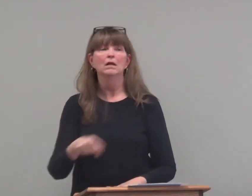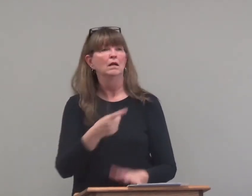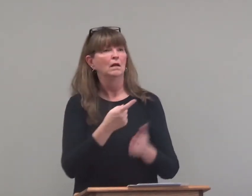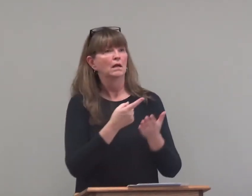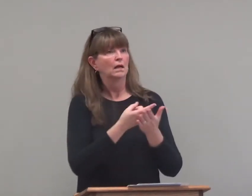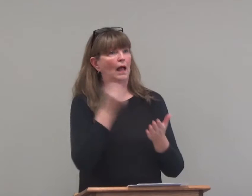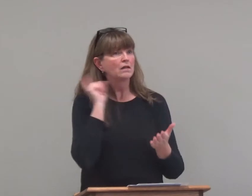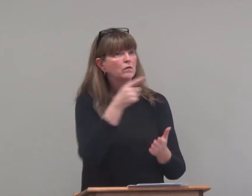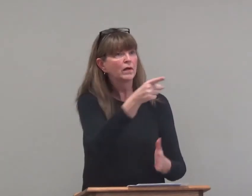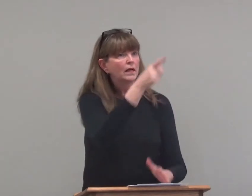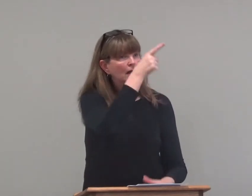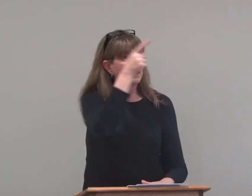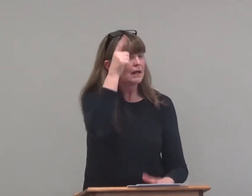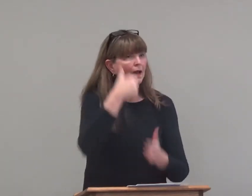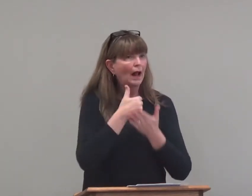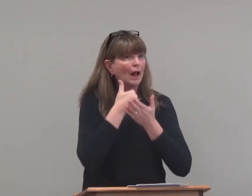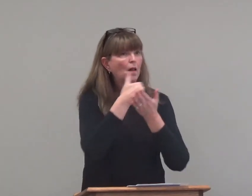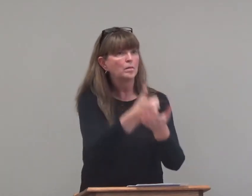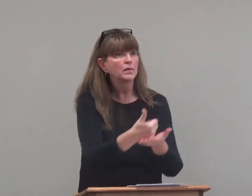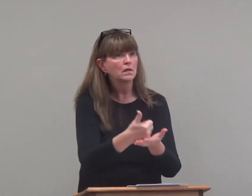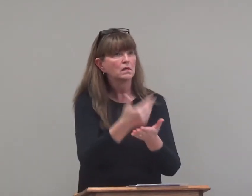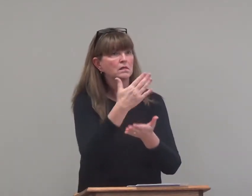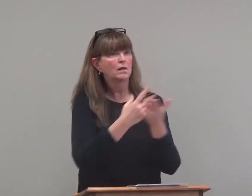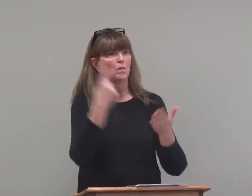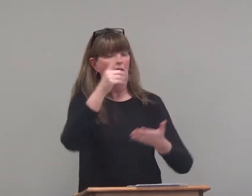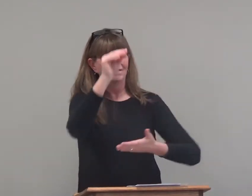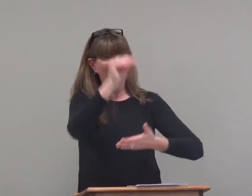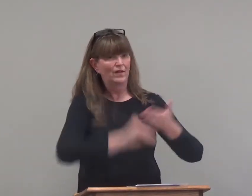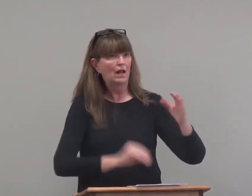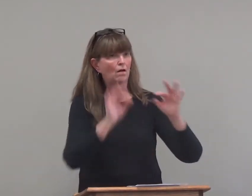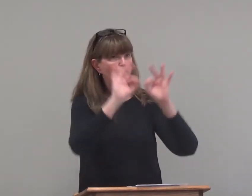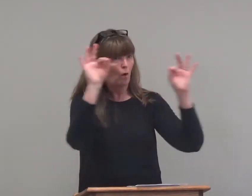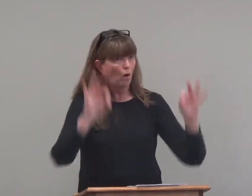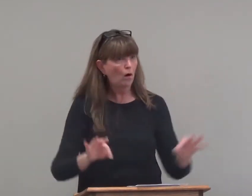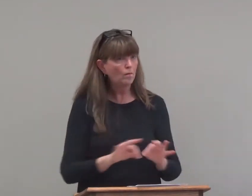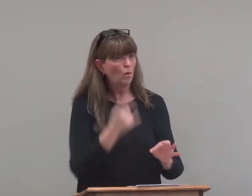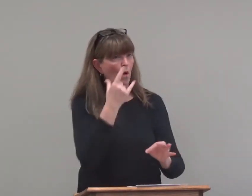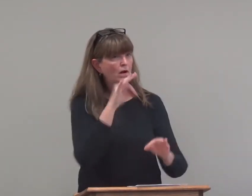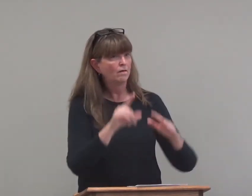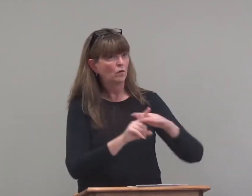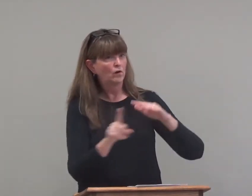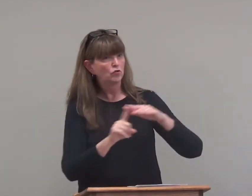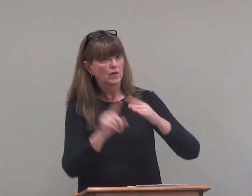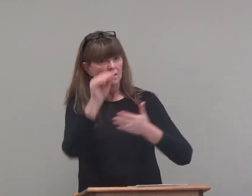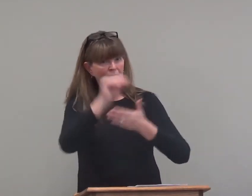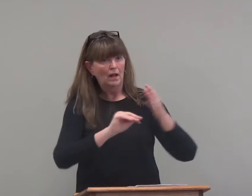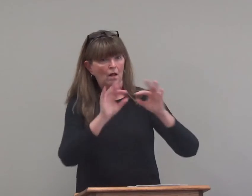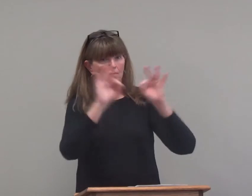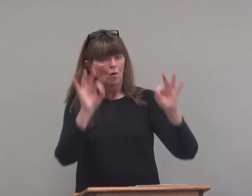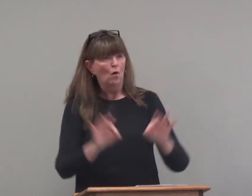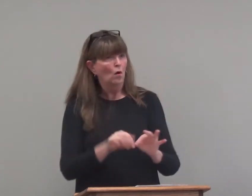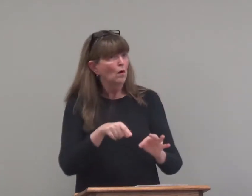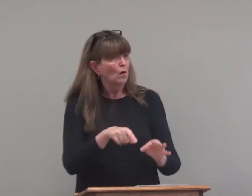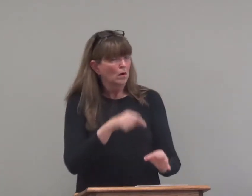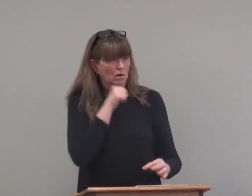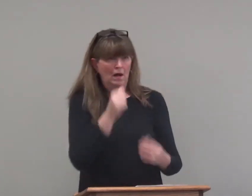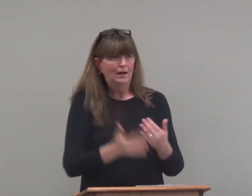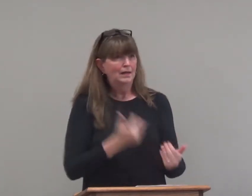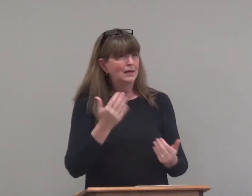serve wherever we're needed. Last week, Lynn helped someone fill out a form, one of the refugees fill out a form, and